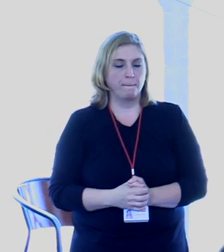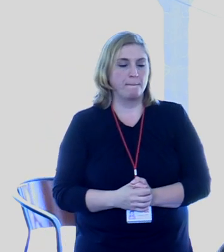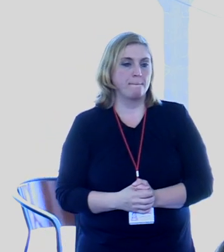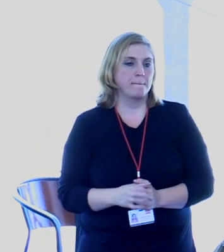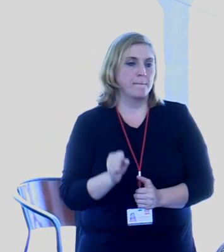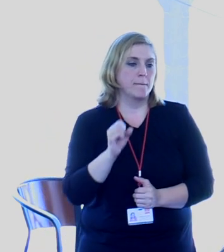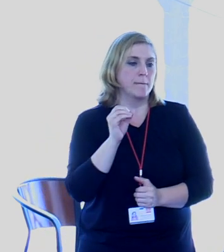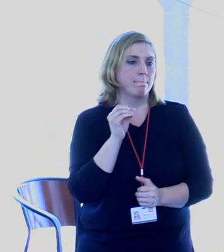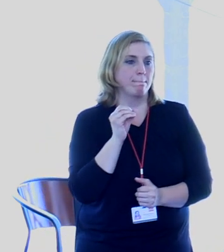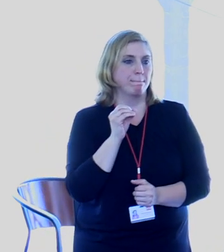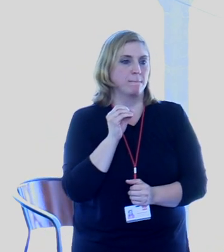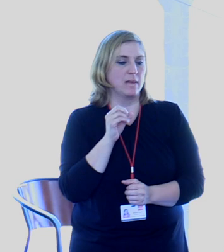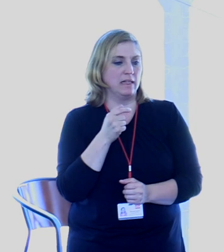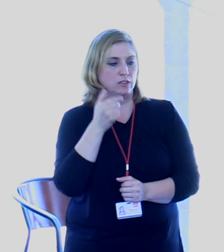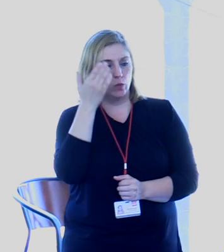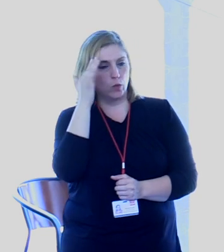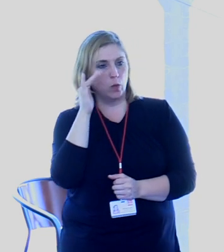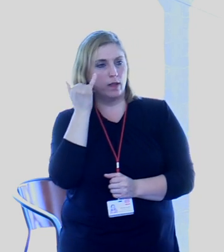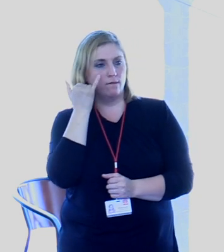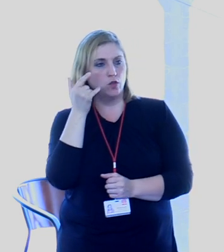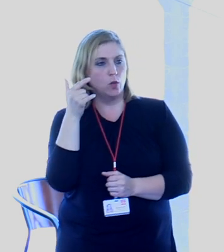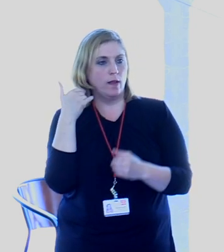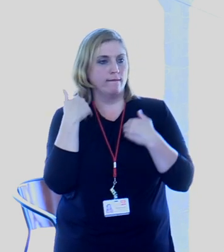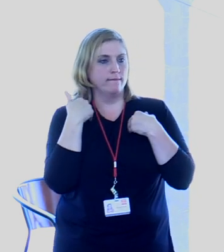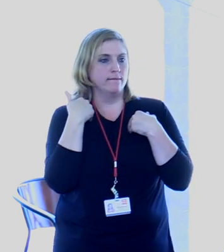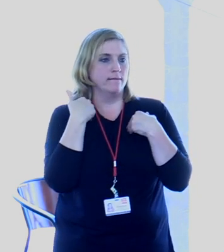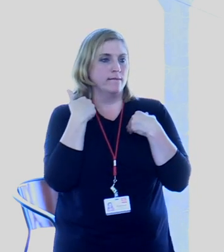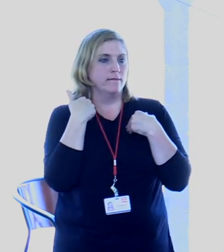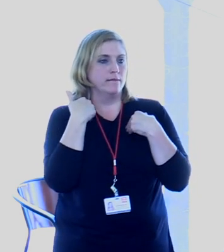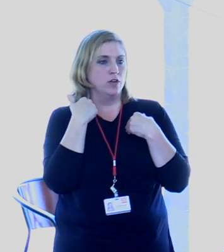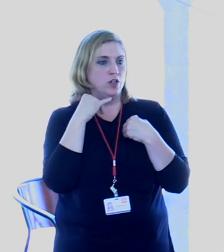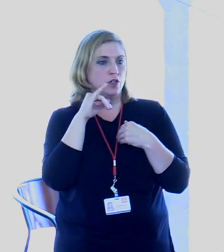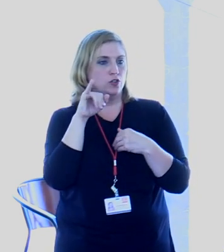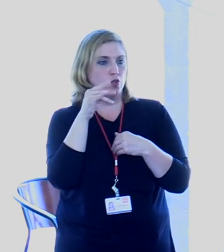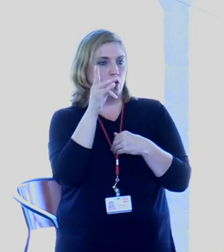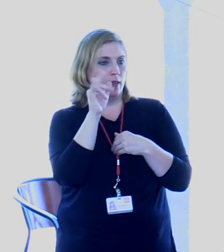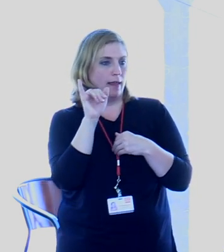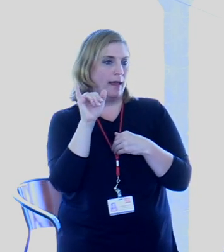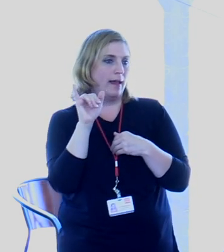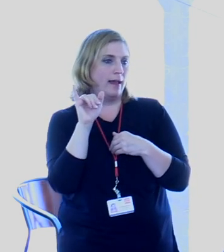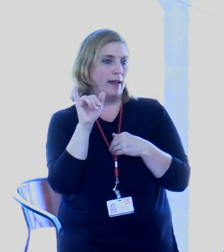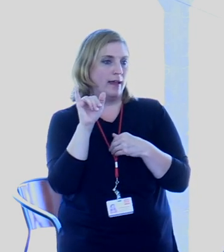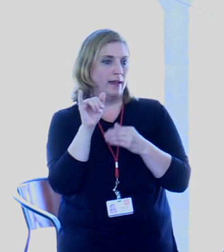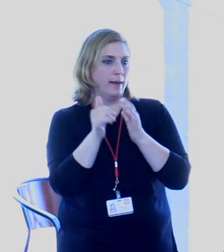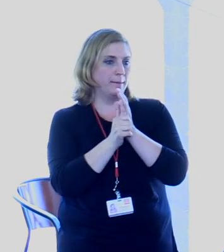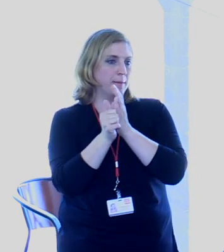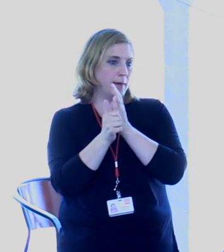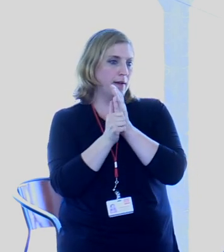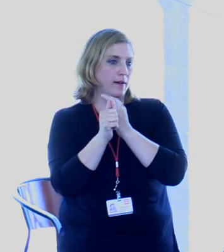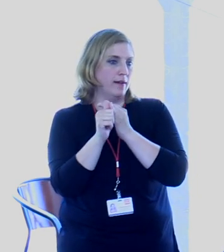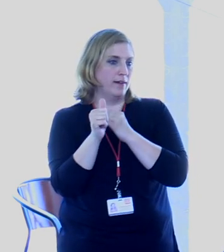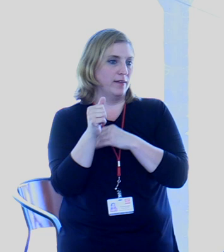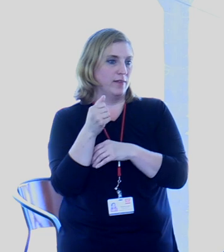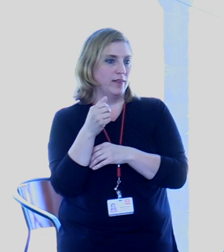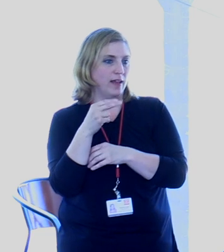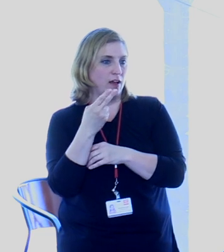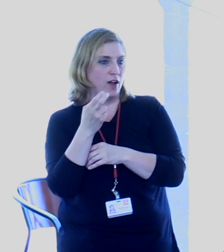So I don't know if you have yet received your July issue of the Harvard Review of Psychiatry.